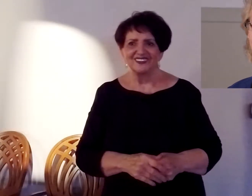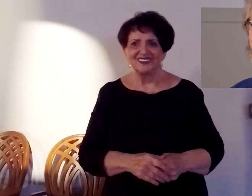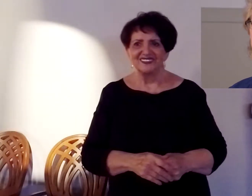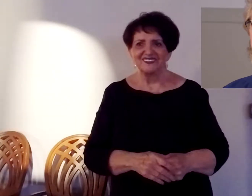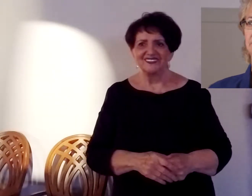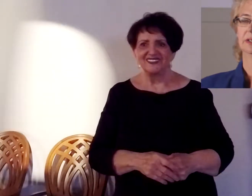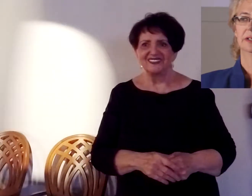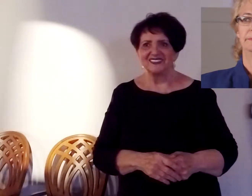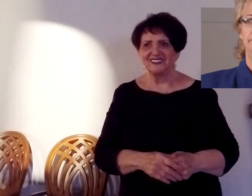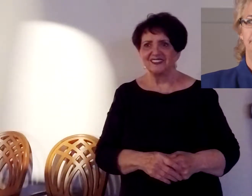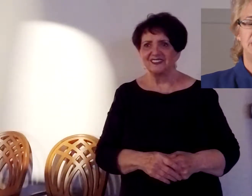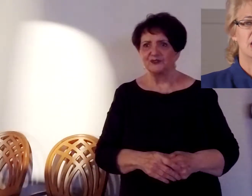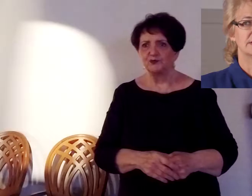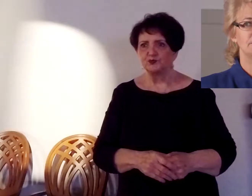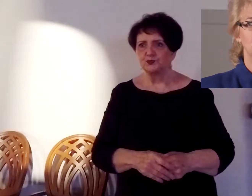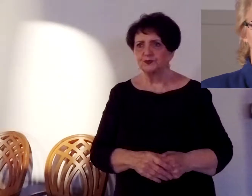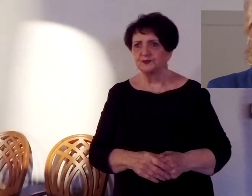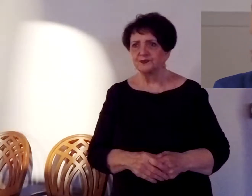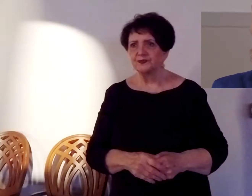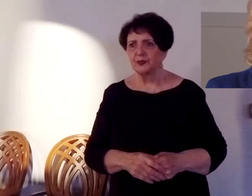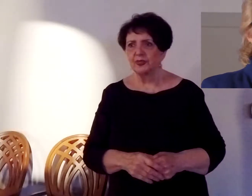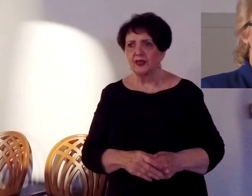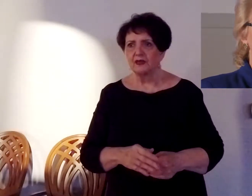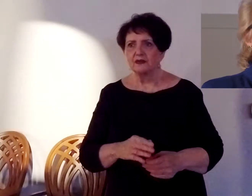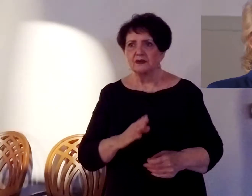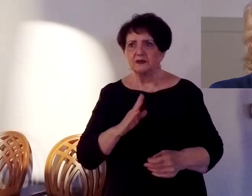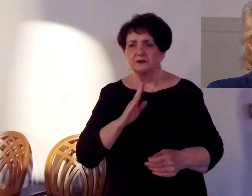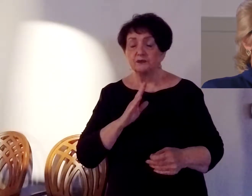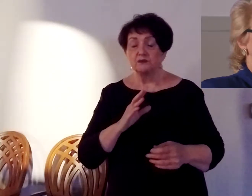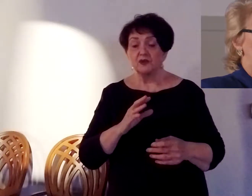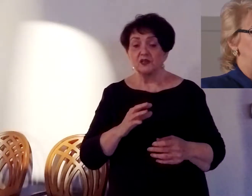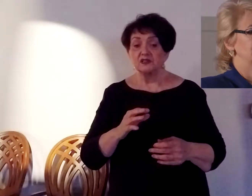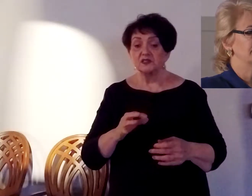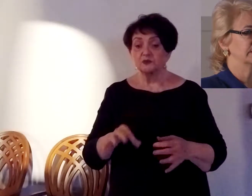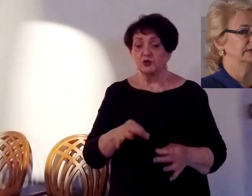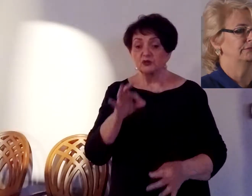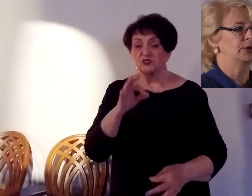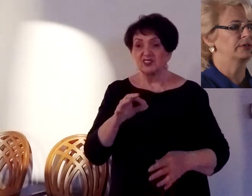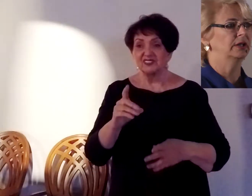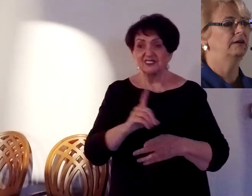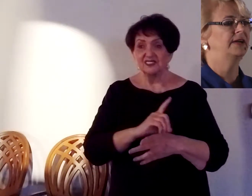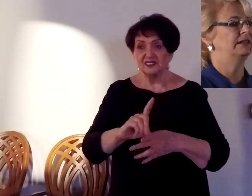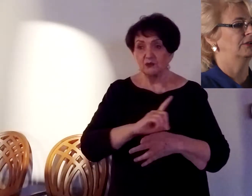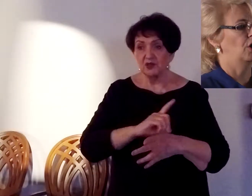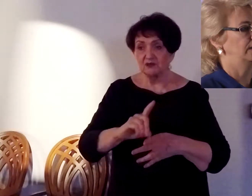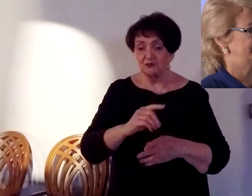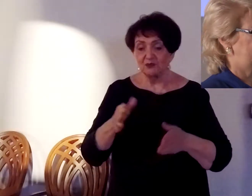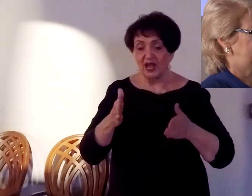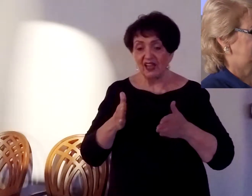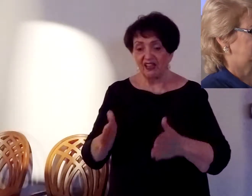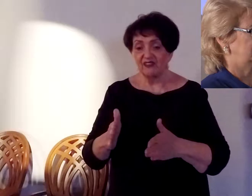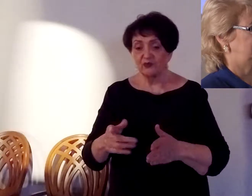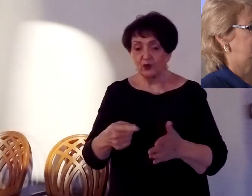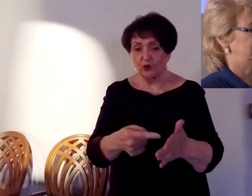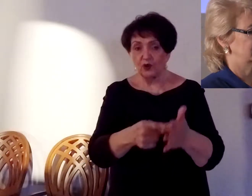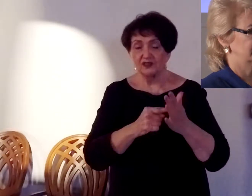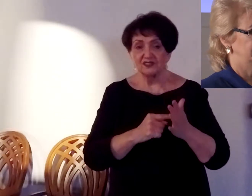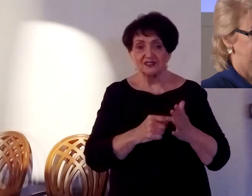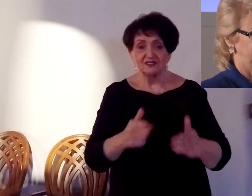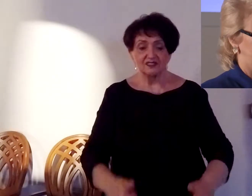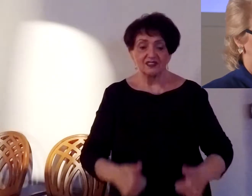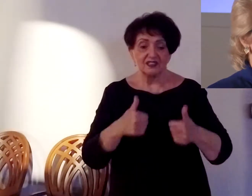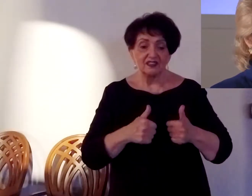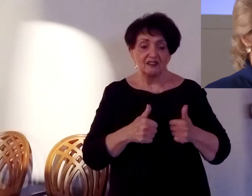Yeah. Being on a spiritually disciplined path that requires us to live both love and law is anything but